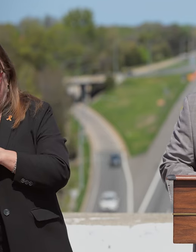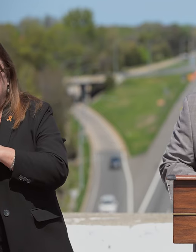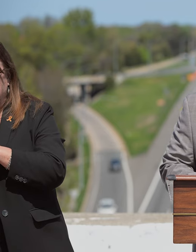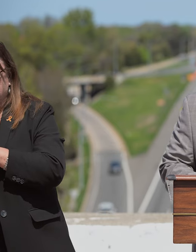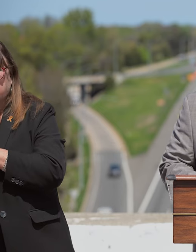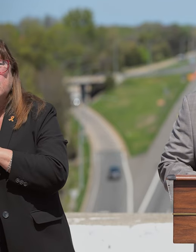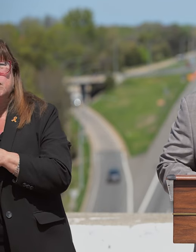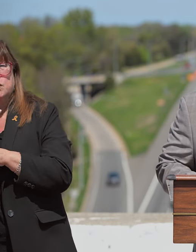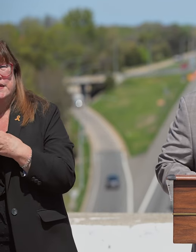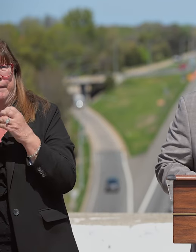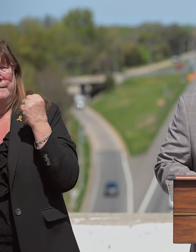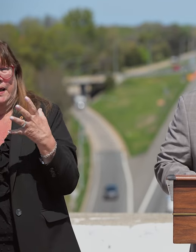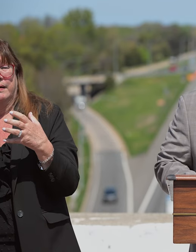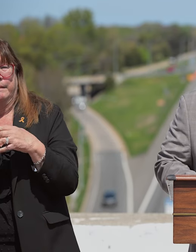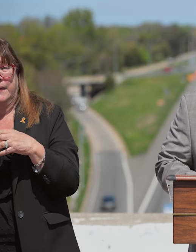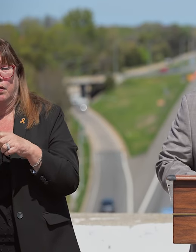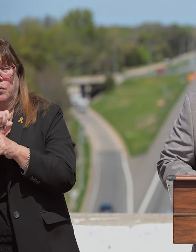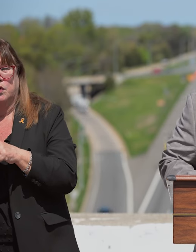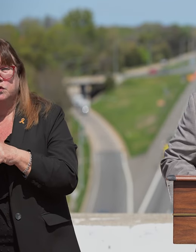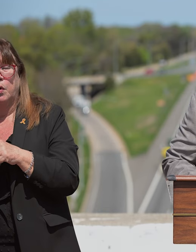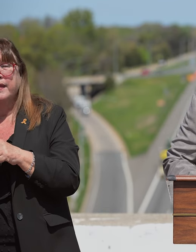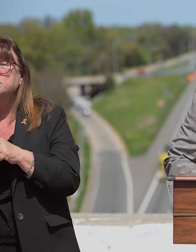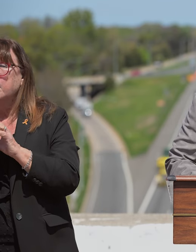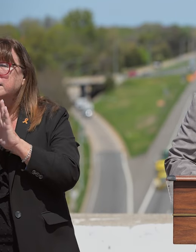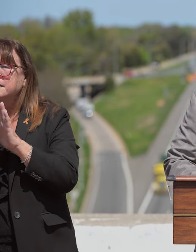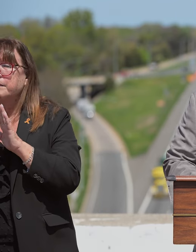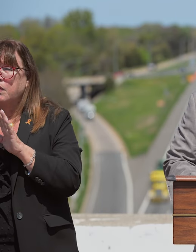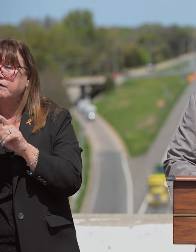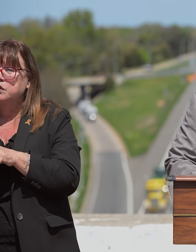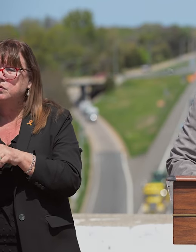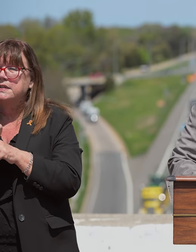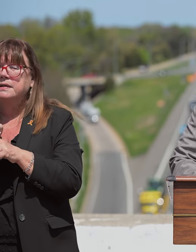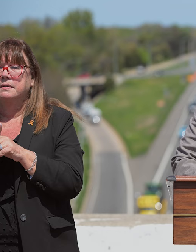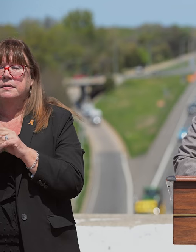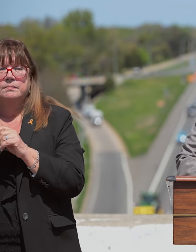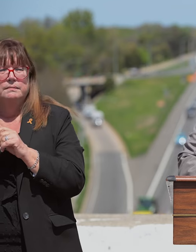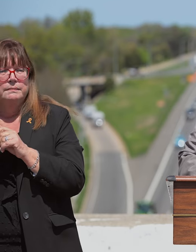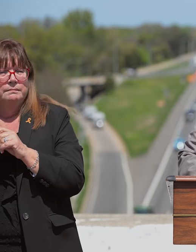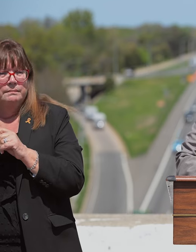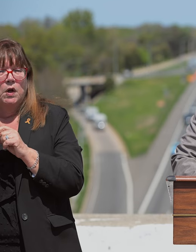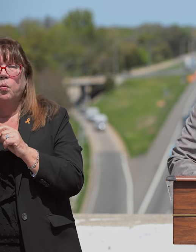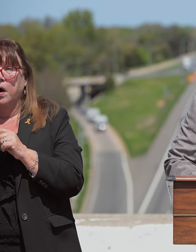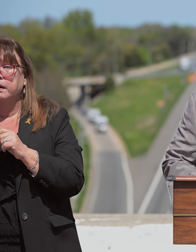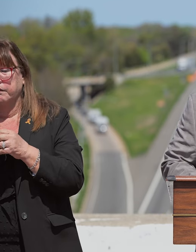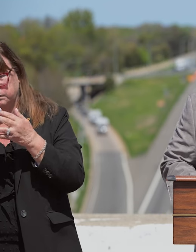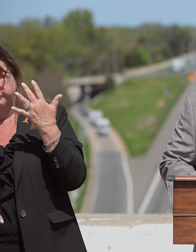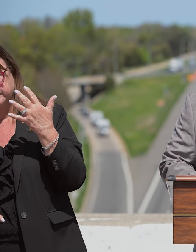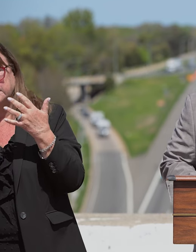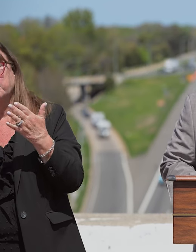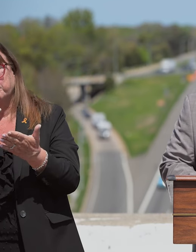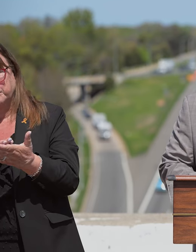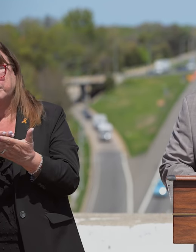of Maryland's work zones as one example of applying one of the many